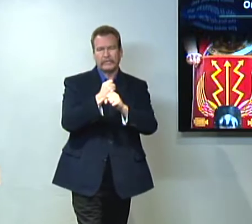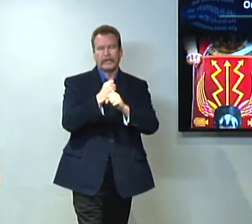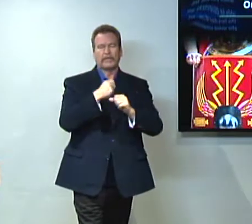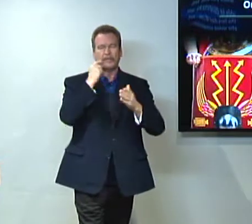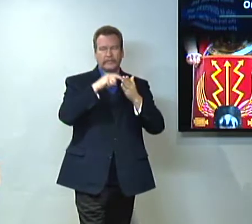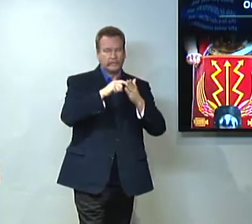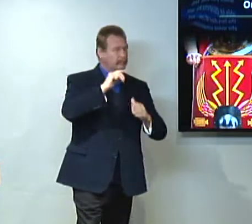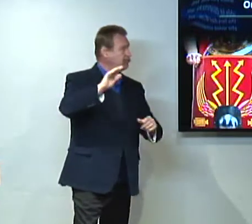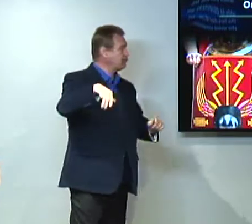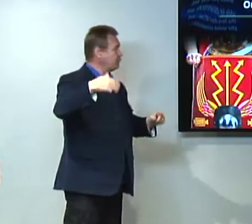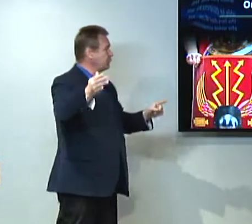faith.